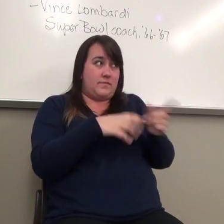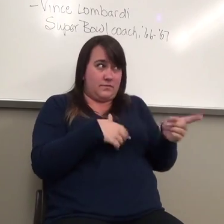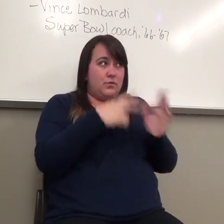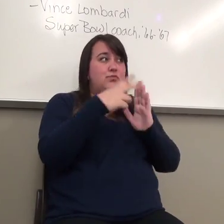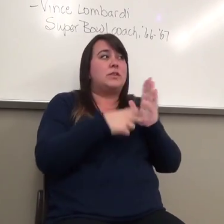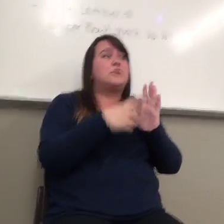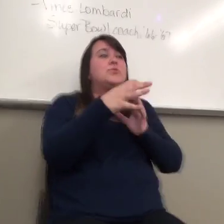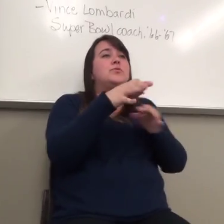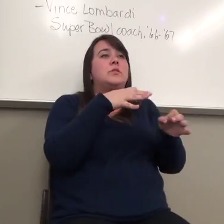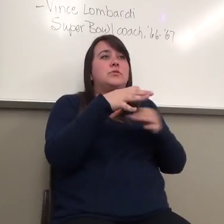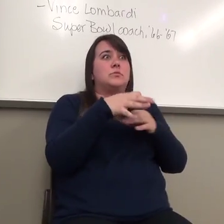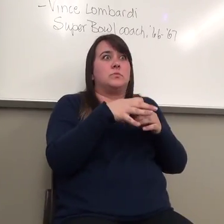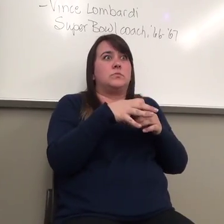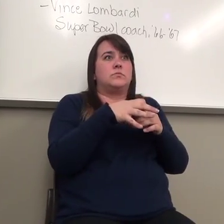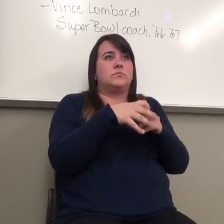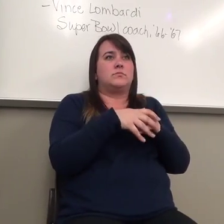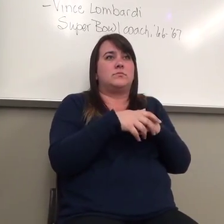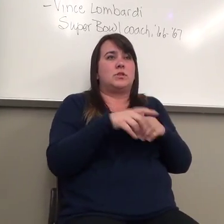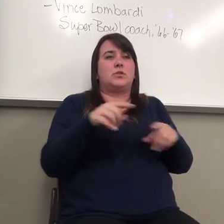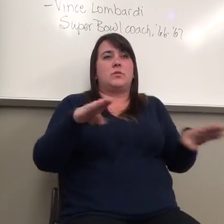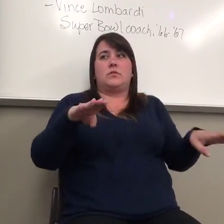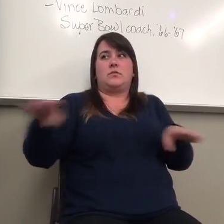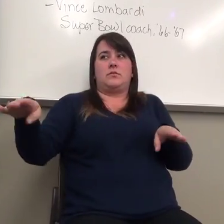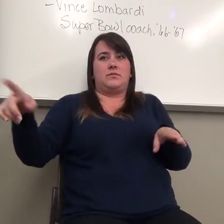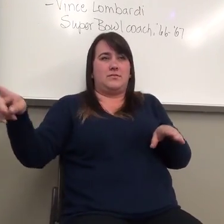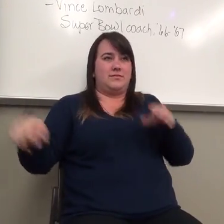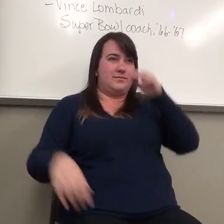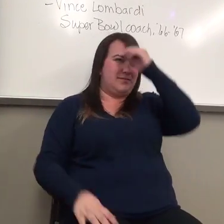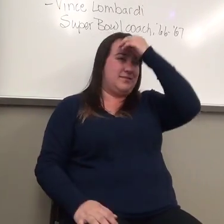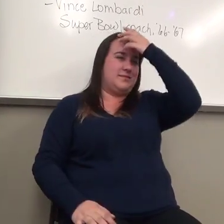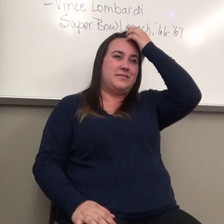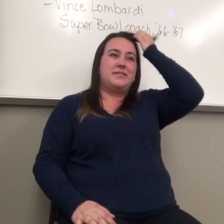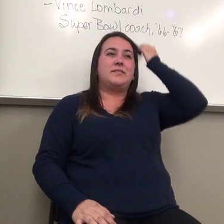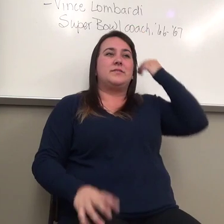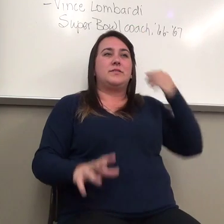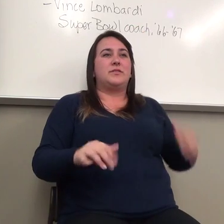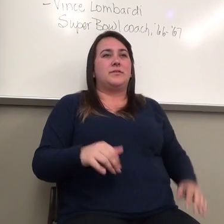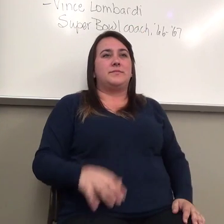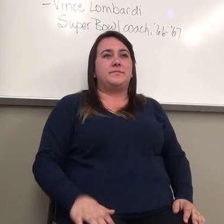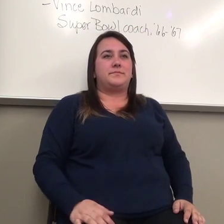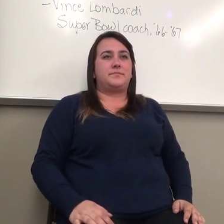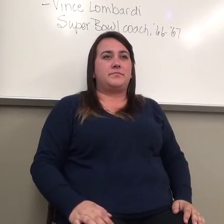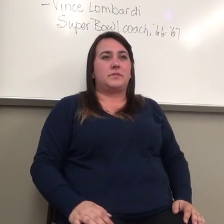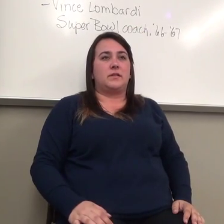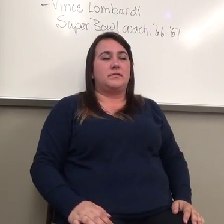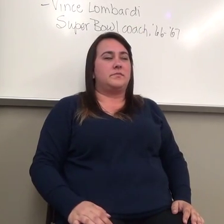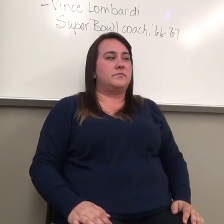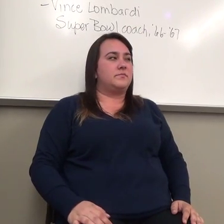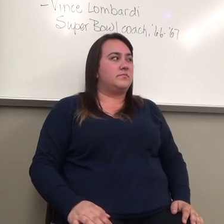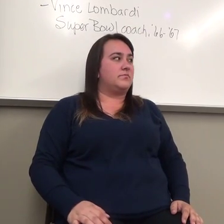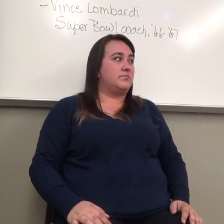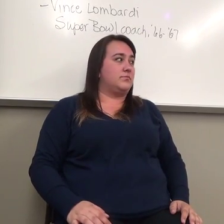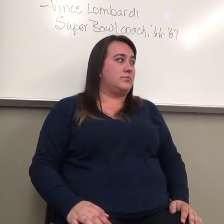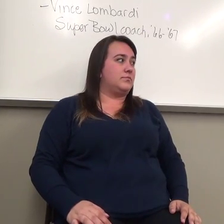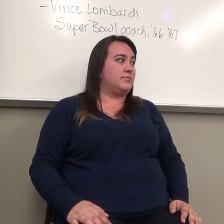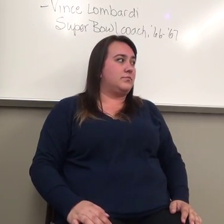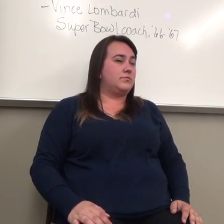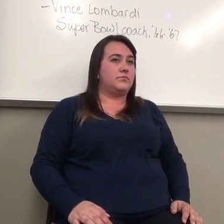directions. It tells you the directions. Okay, it should. Okay, okay,